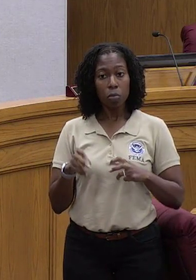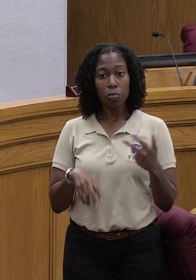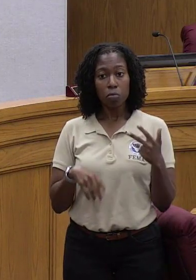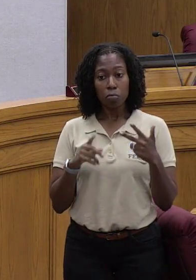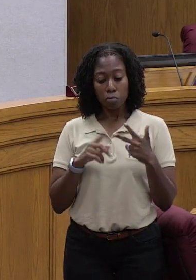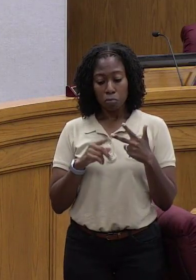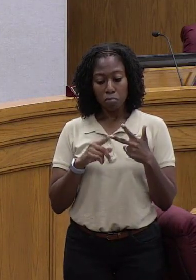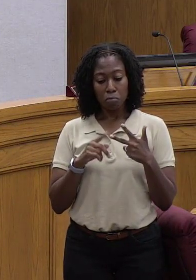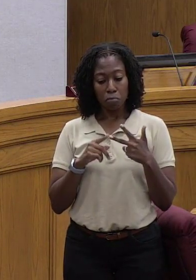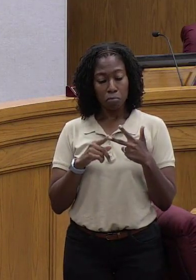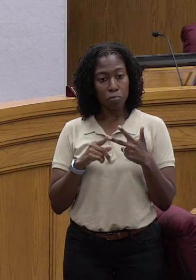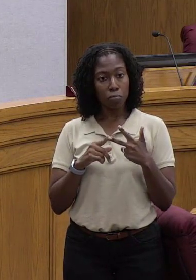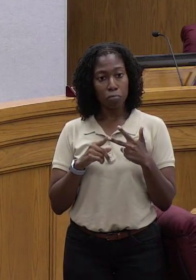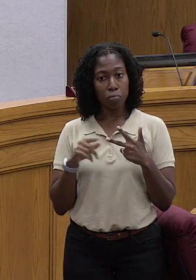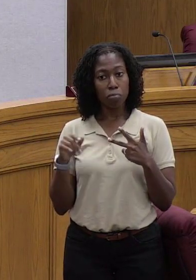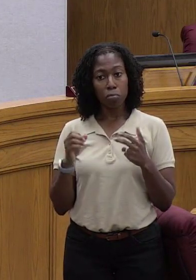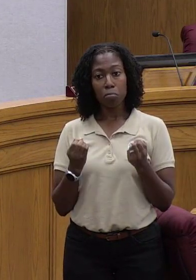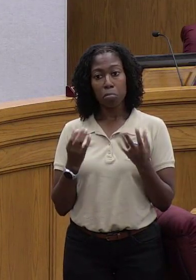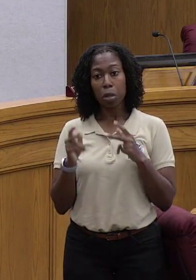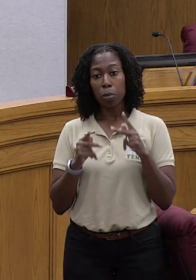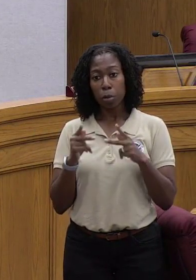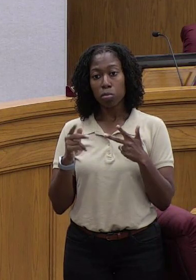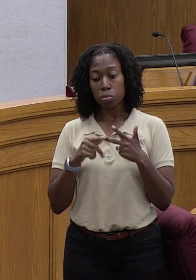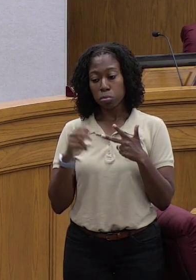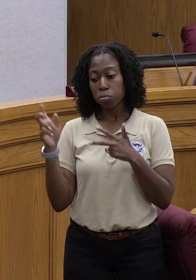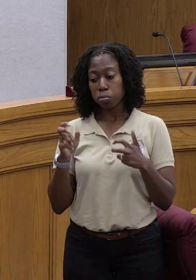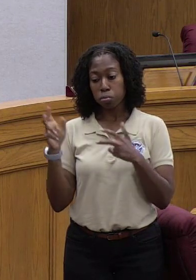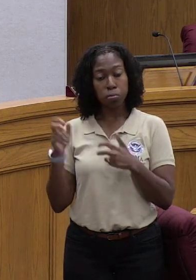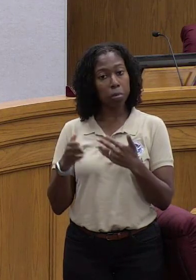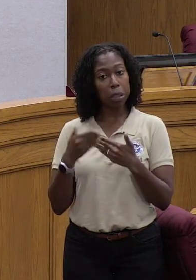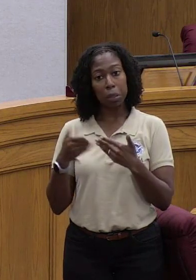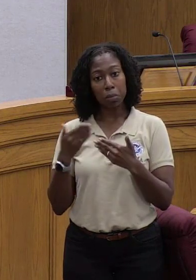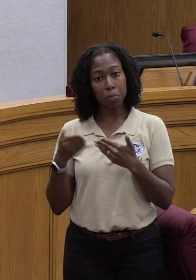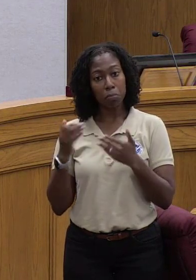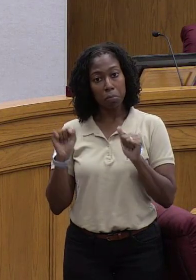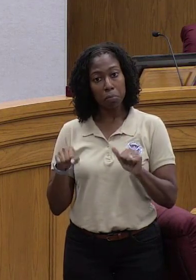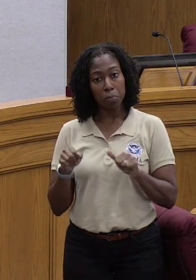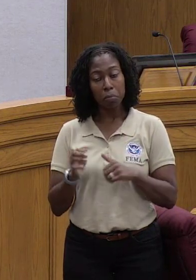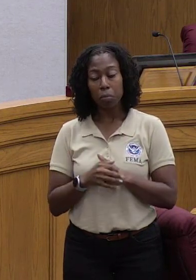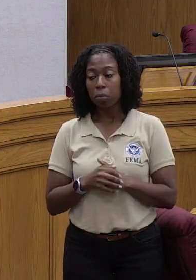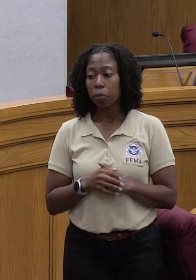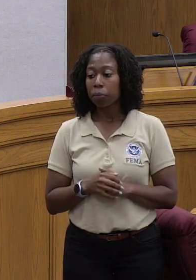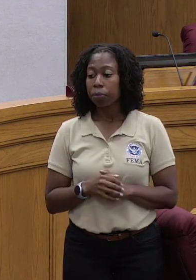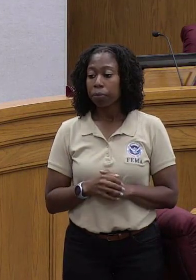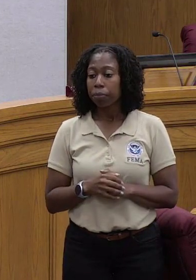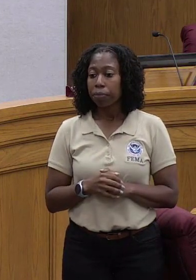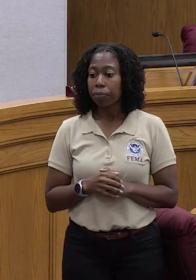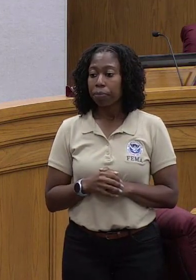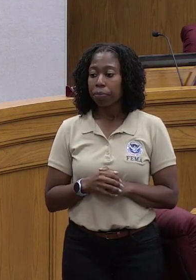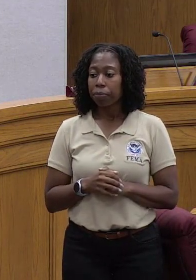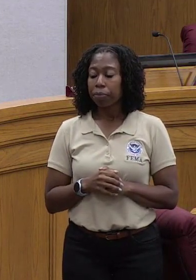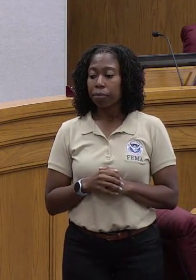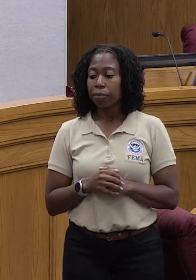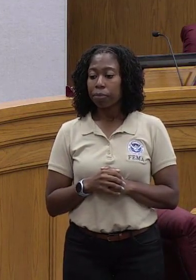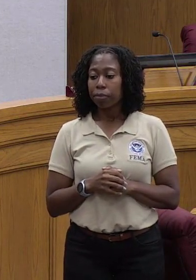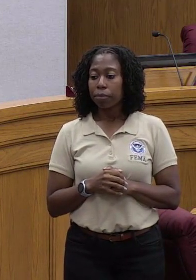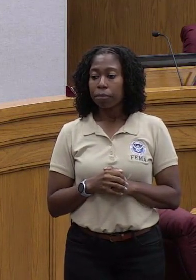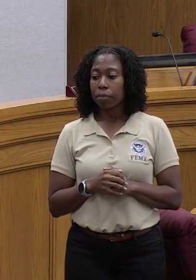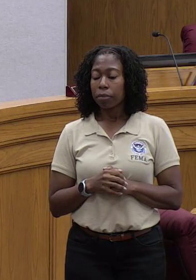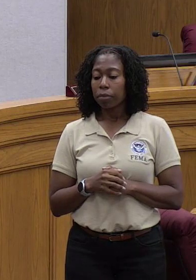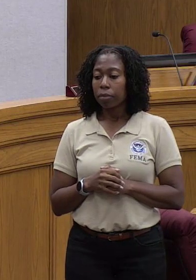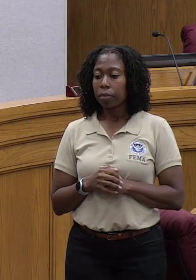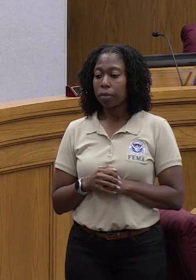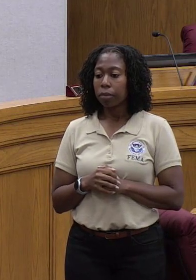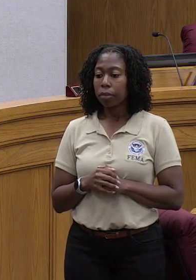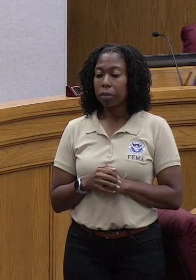and useful way to register for federal assistance. Earlier today, we provided the parish